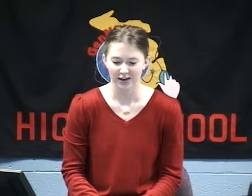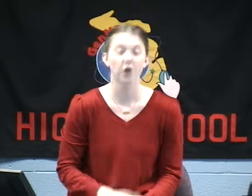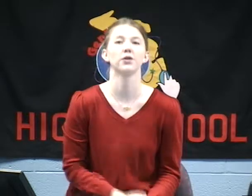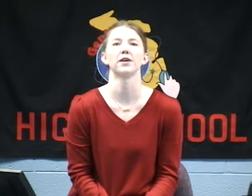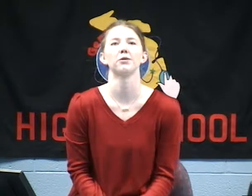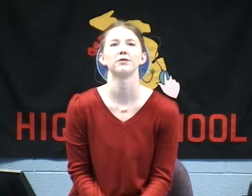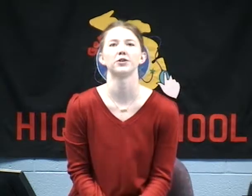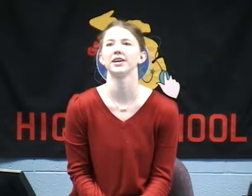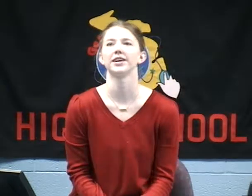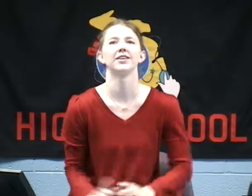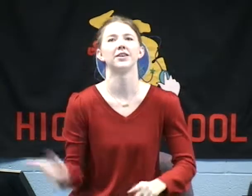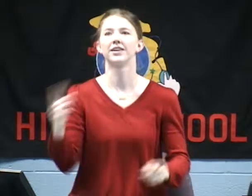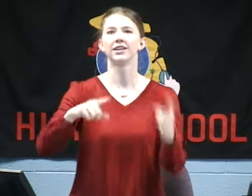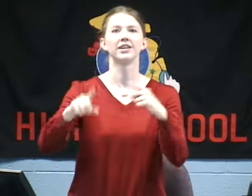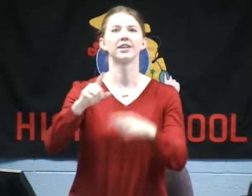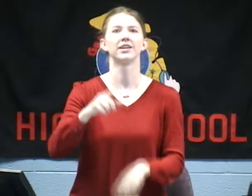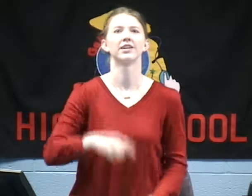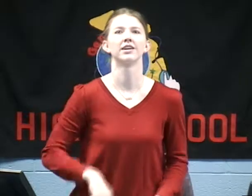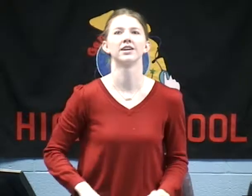Oh, you found one for treat?